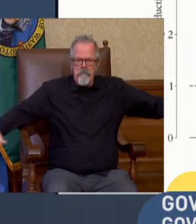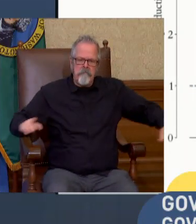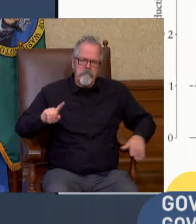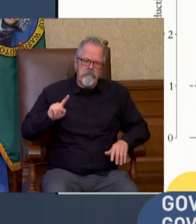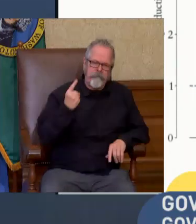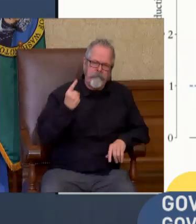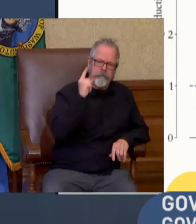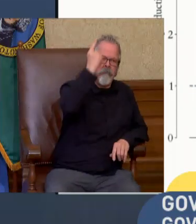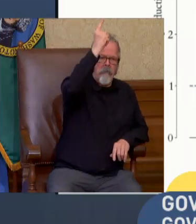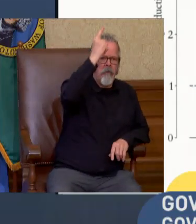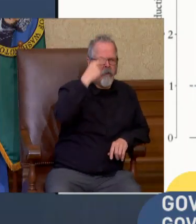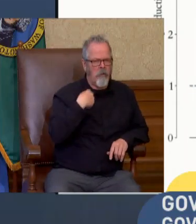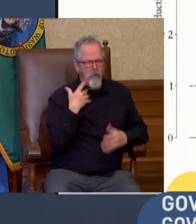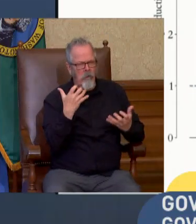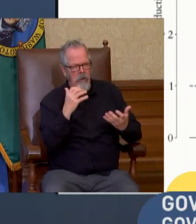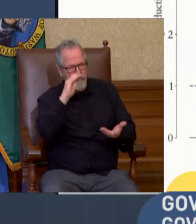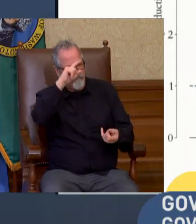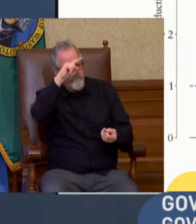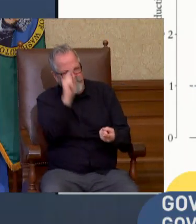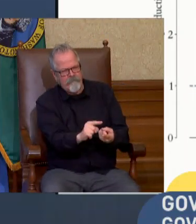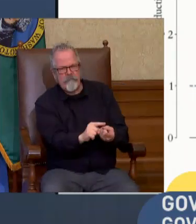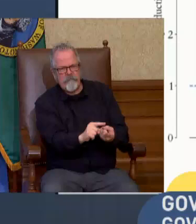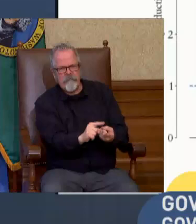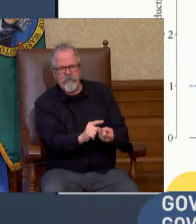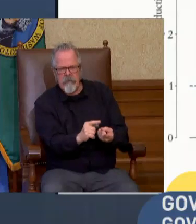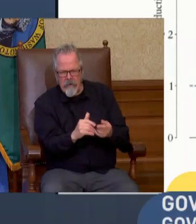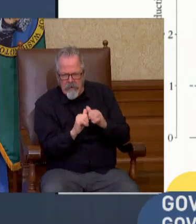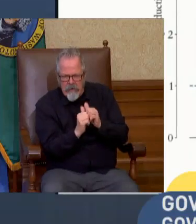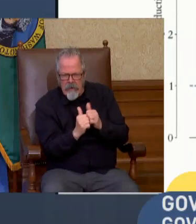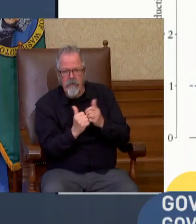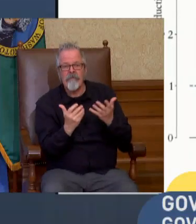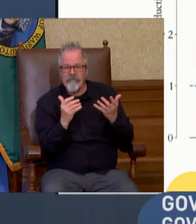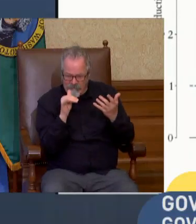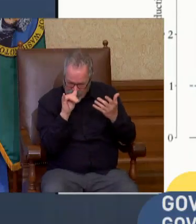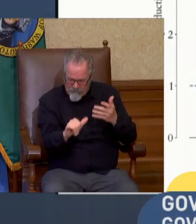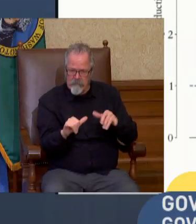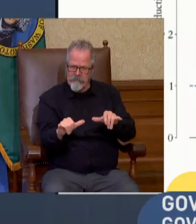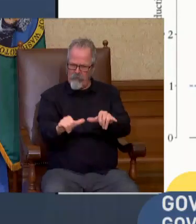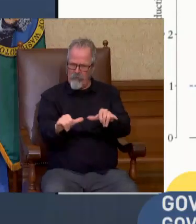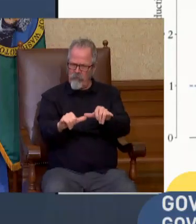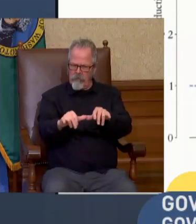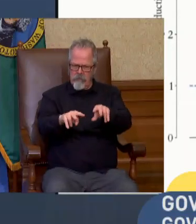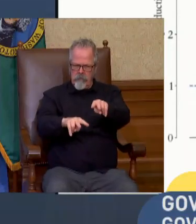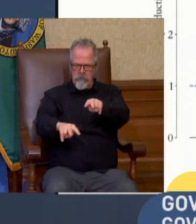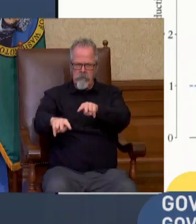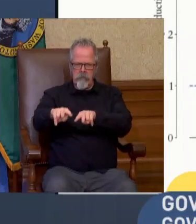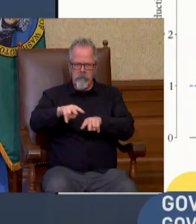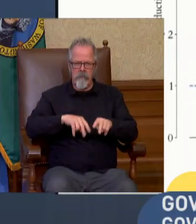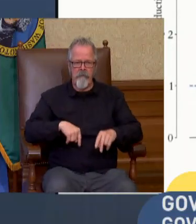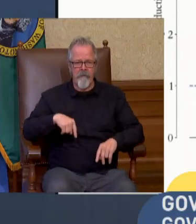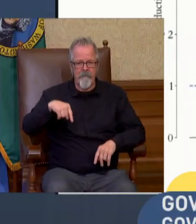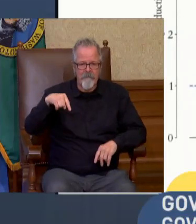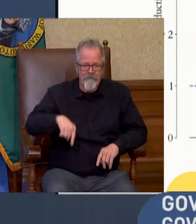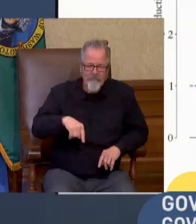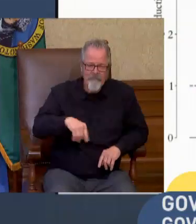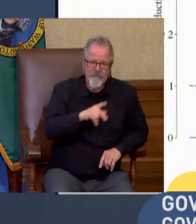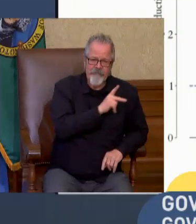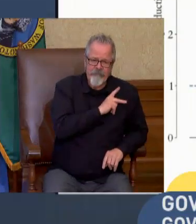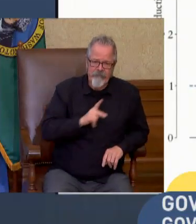have accomplished that. The R0 number is down by this dashed line, which represents